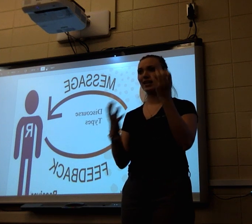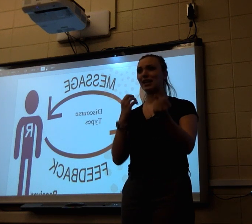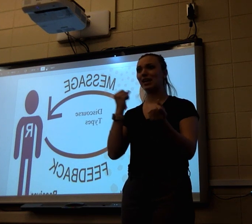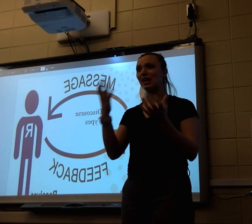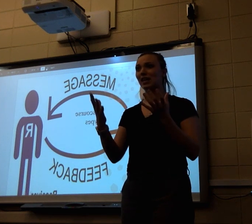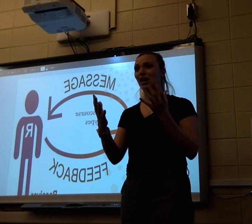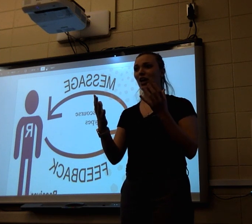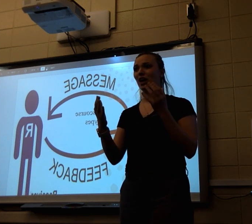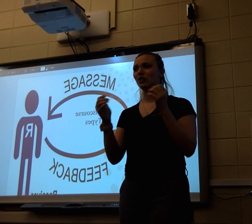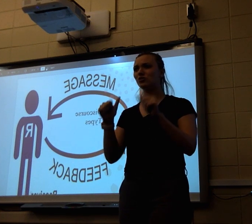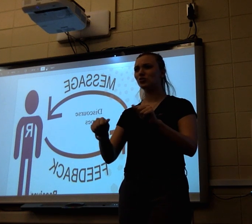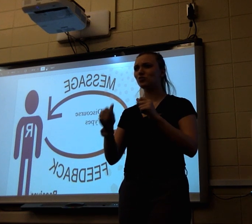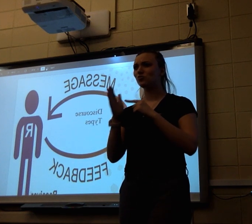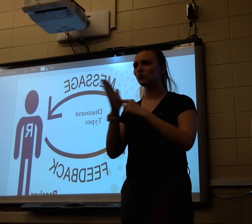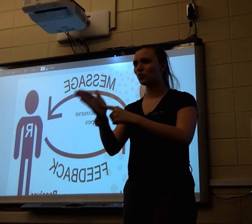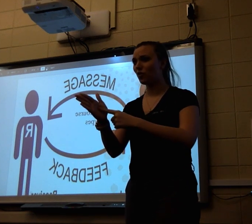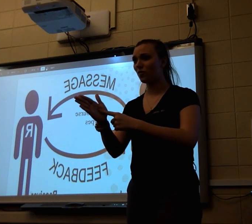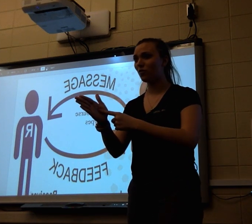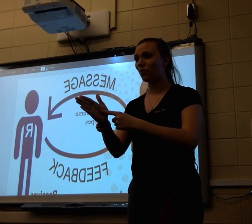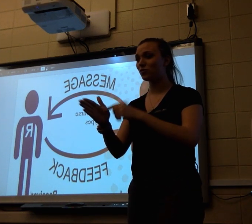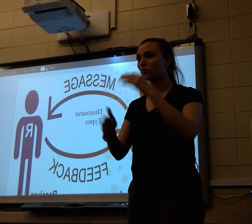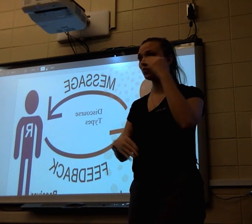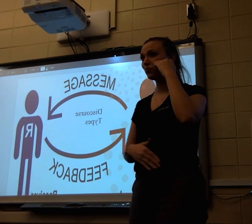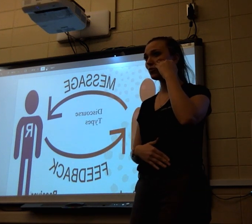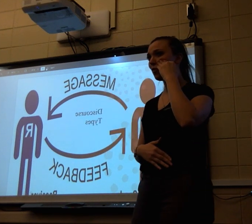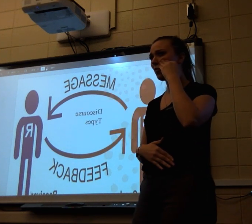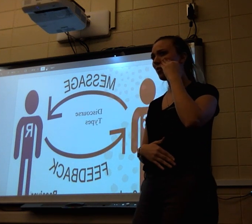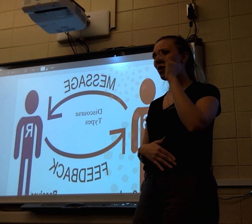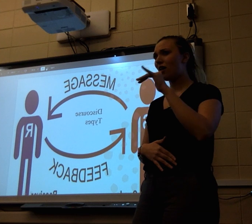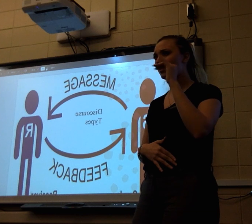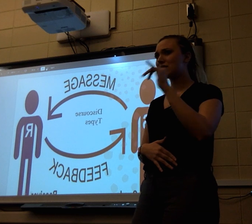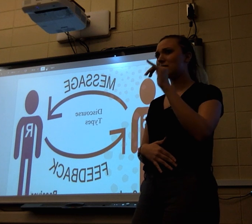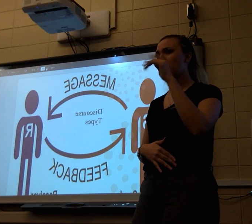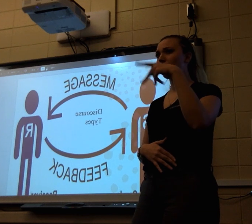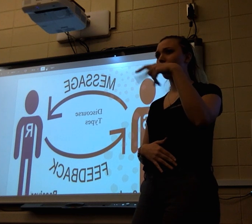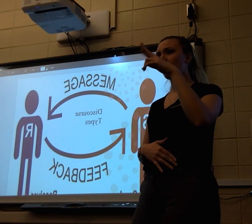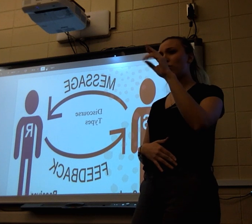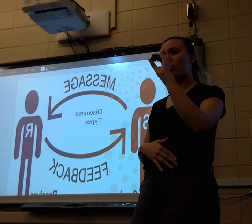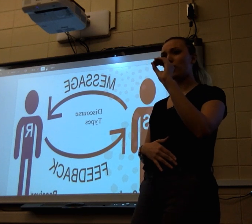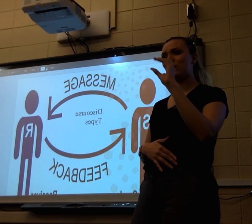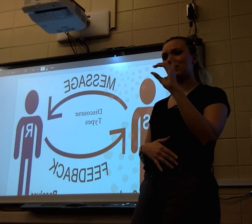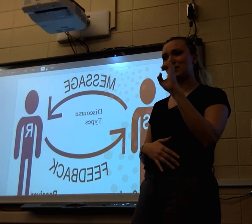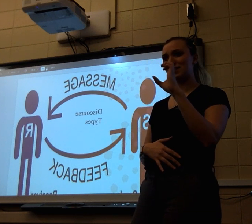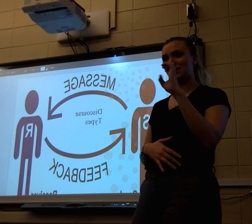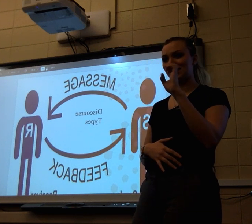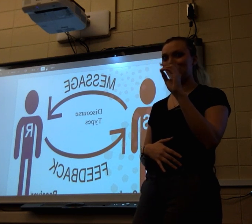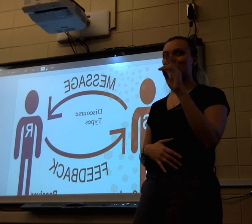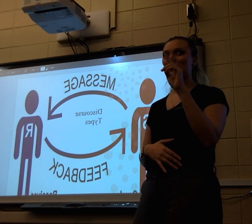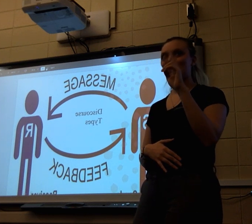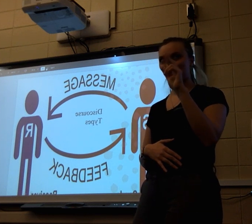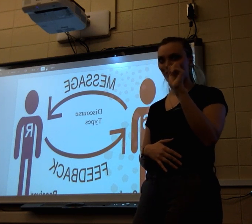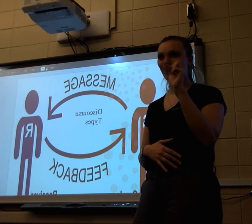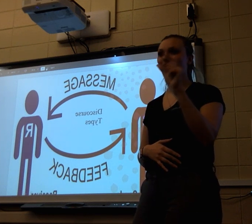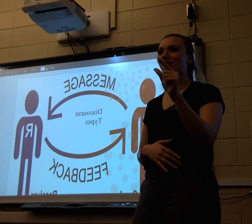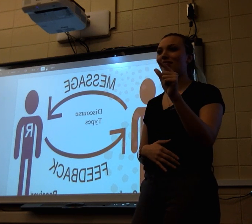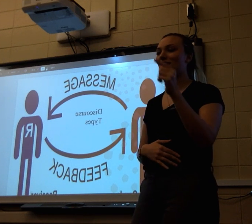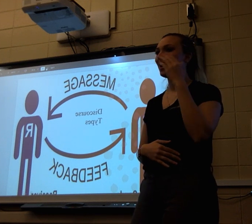my prosody, in my rhythm, looks different than me telling a story, right? But if we were to go back and watch our